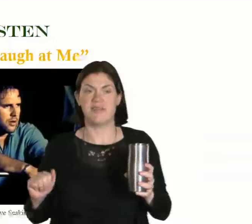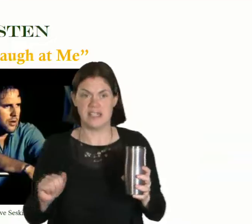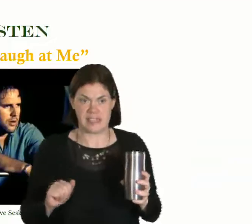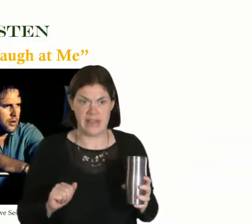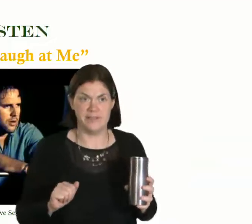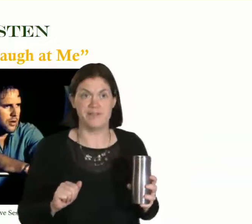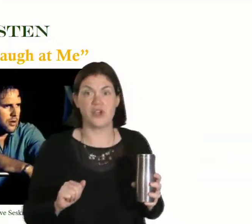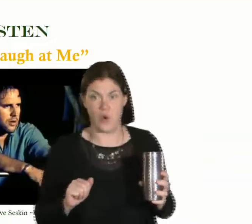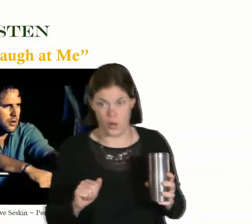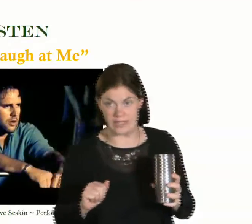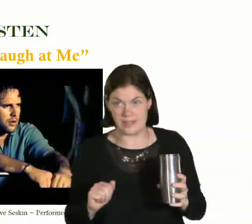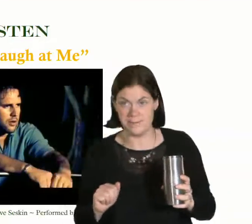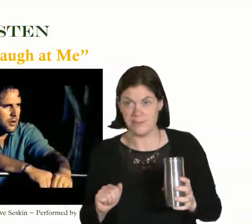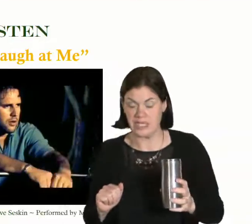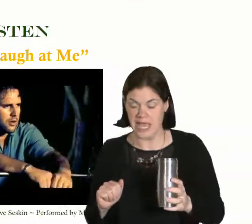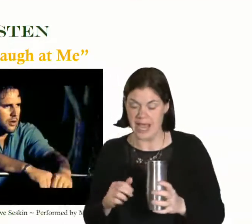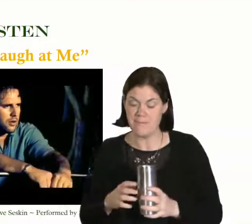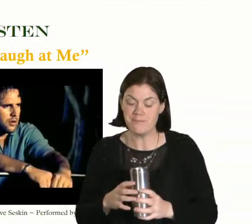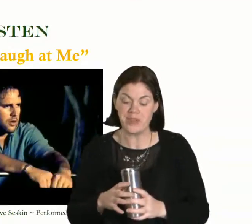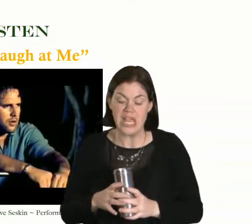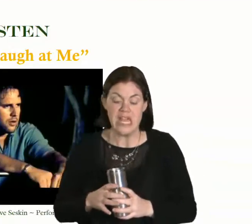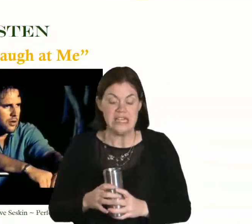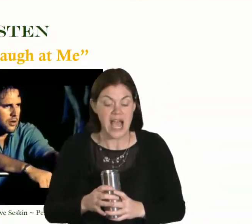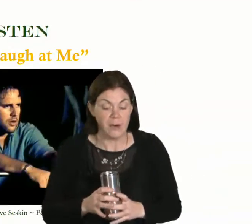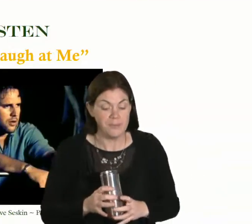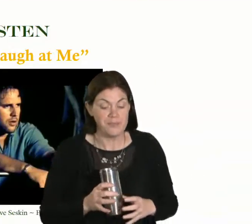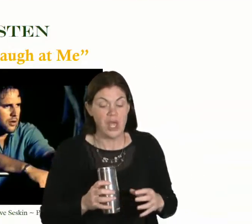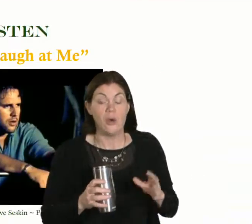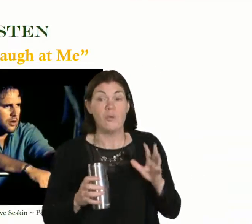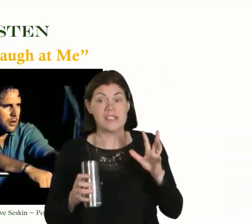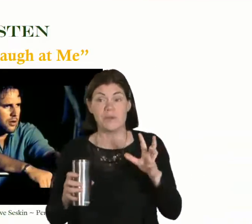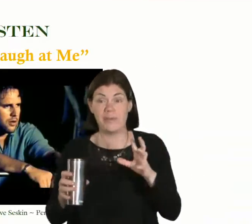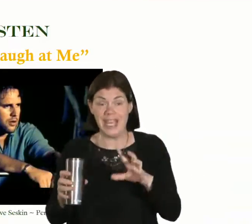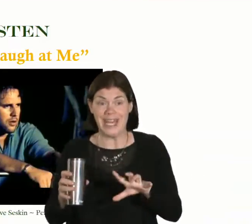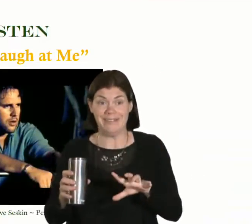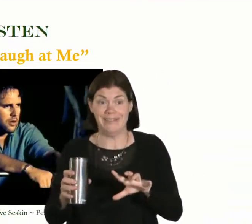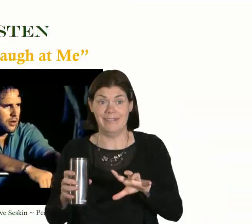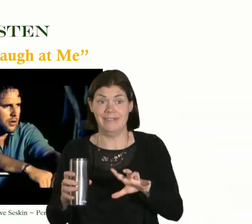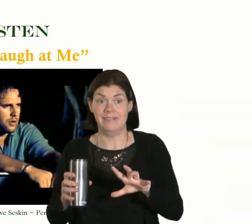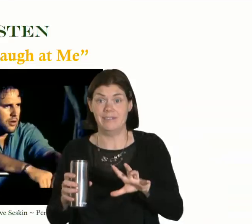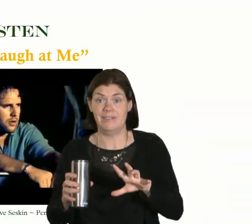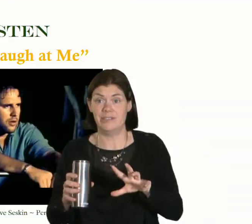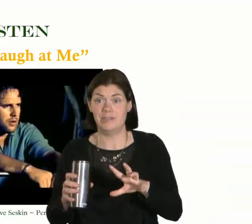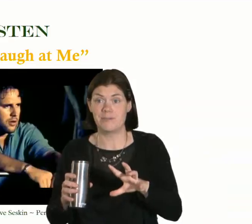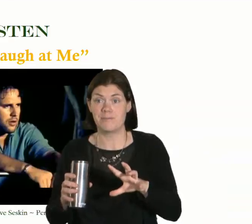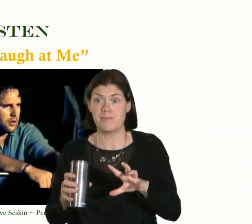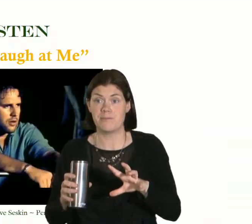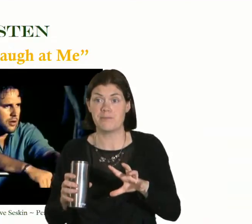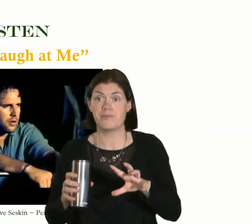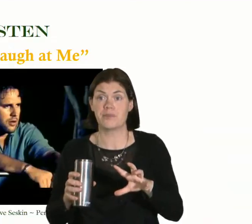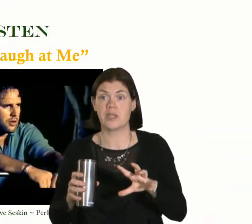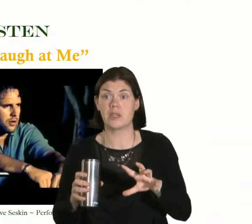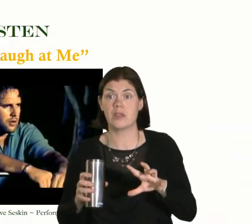Awesome. Thanks, Kaylin. The chorus. Okay. Now, was it repeated?